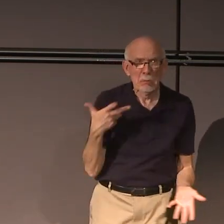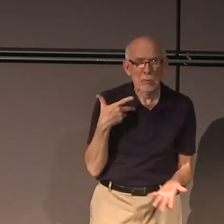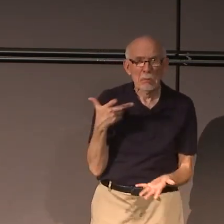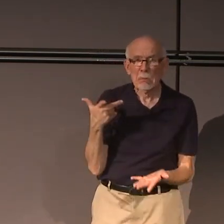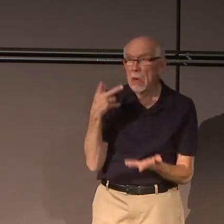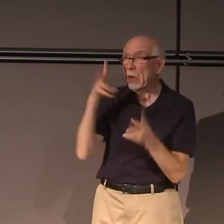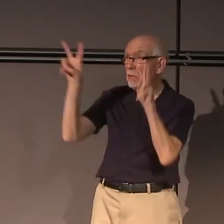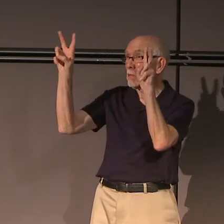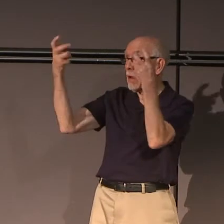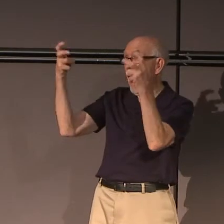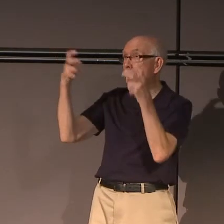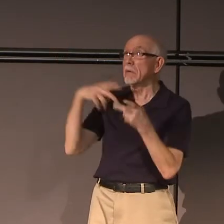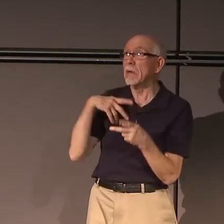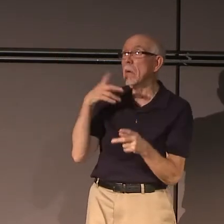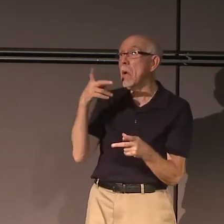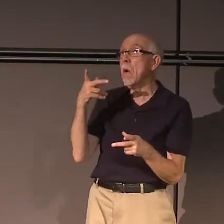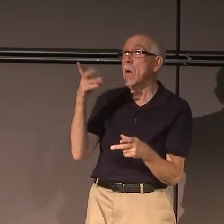I didn't know what she sang.